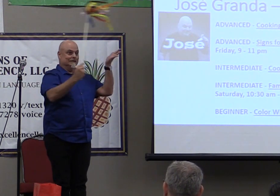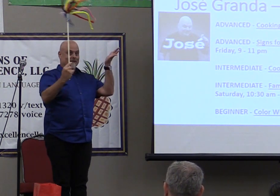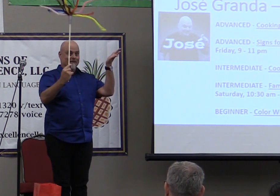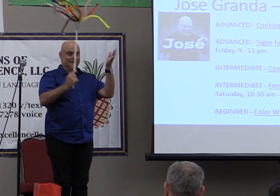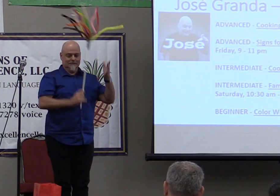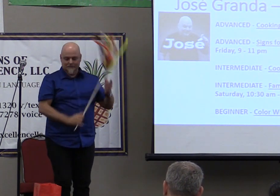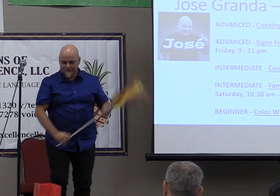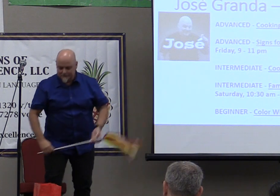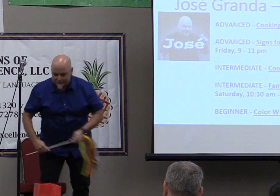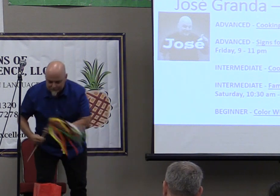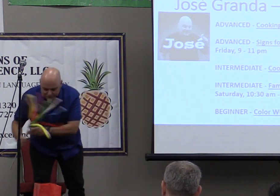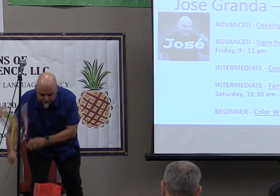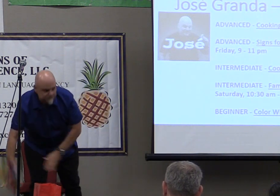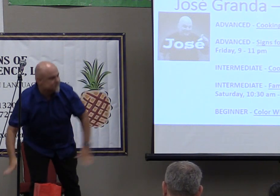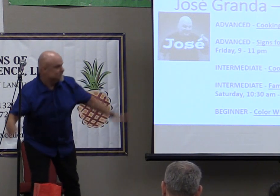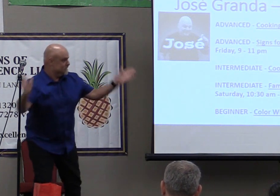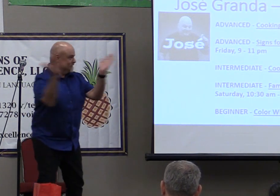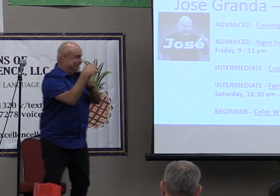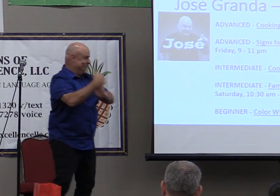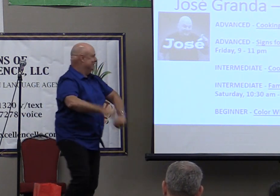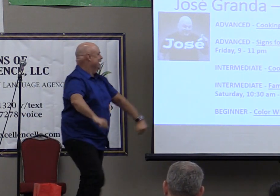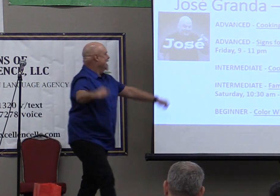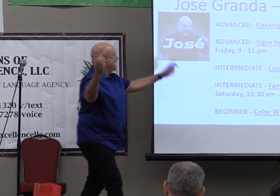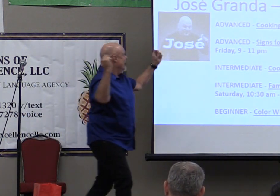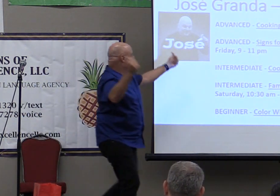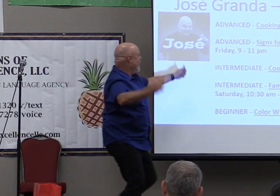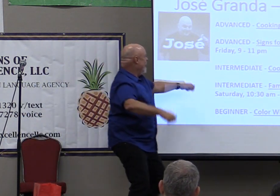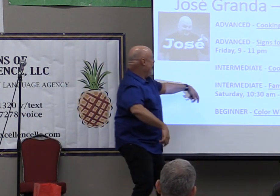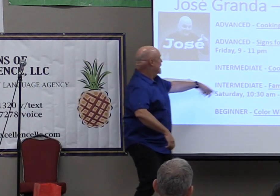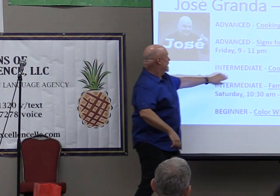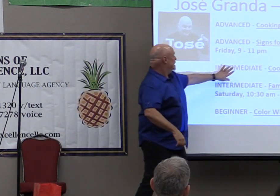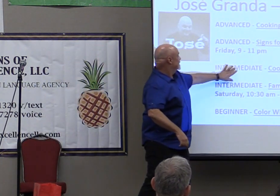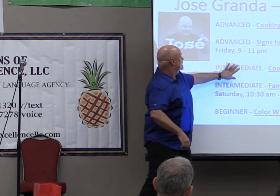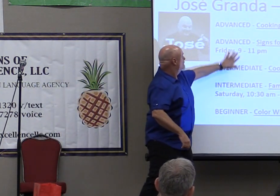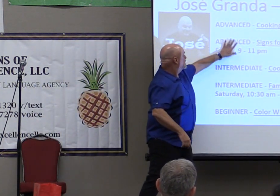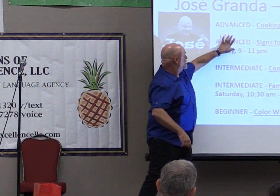So that's what my workshop's going to be about, the color shades.